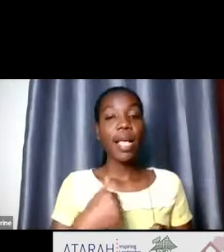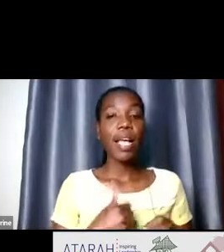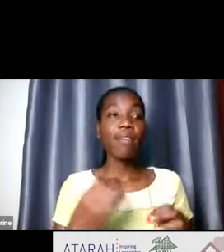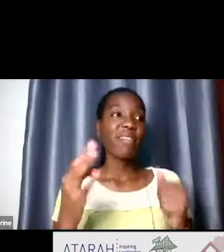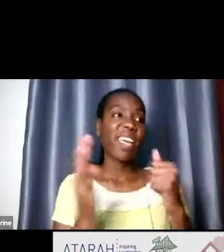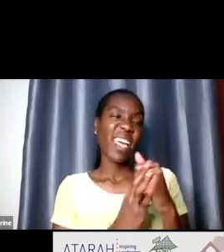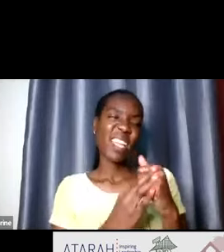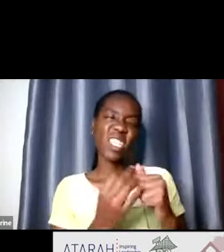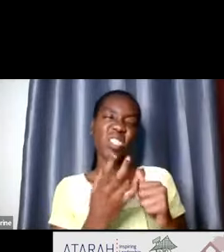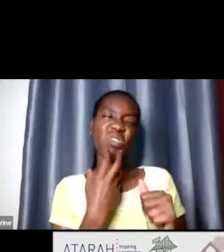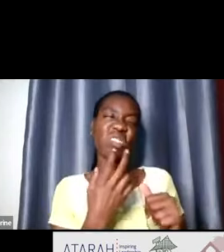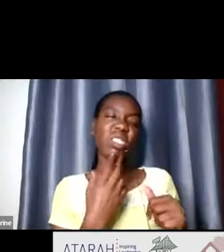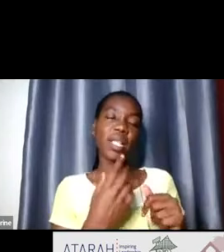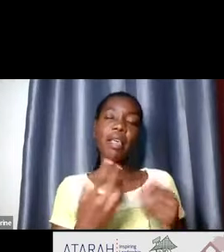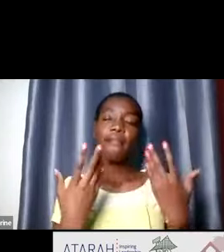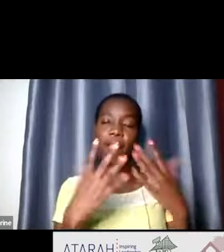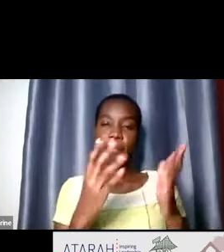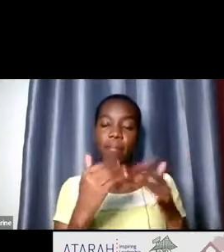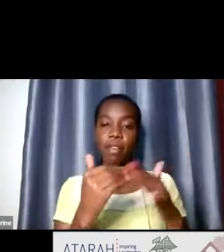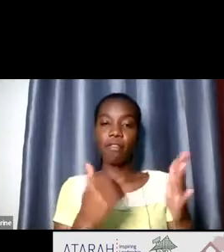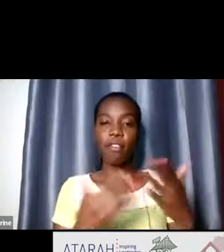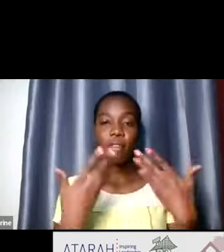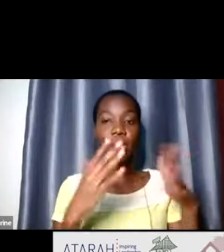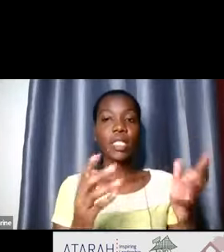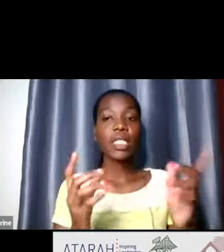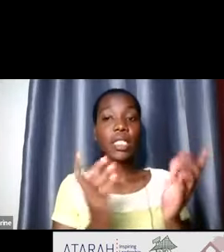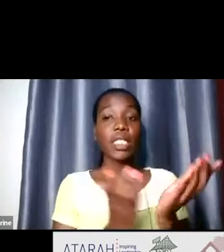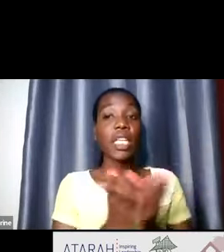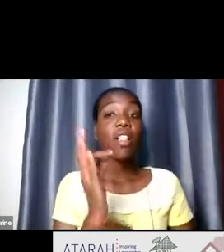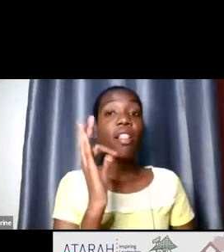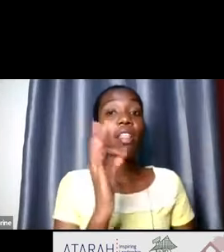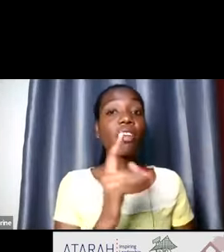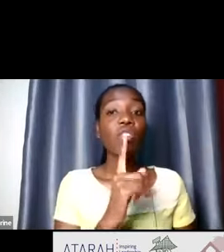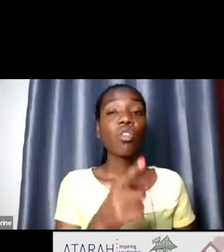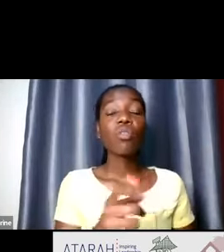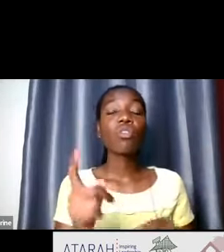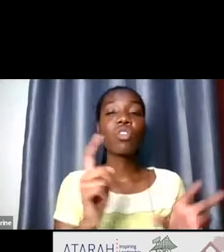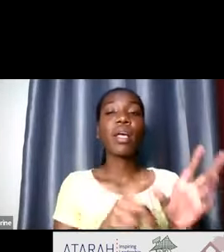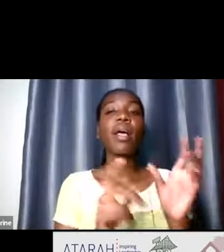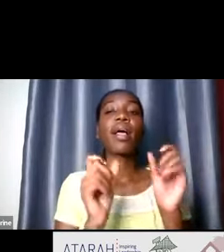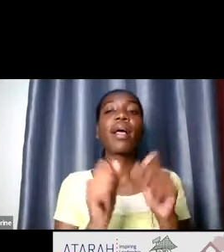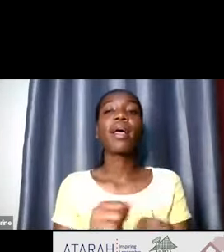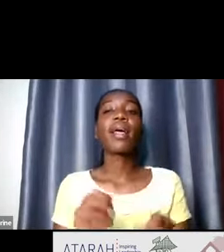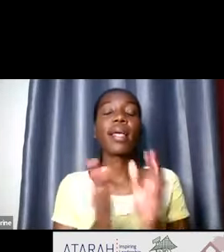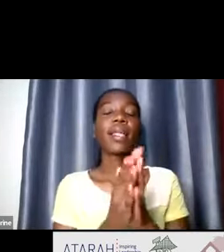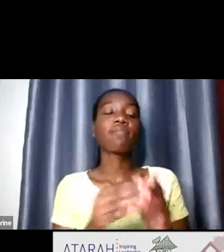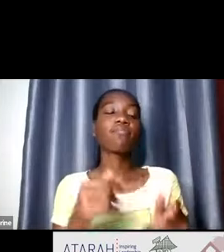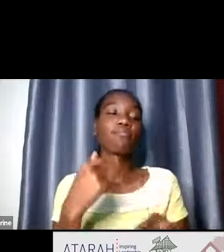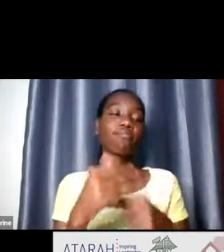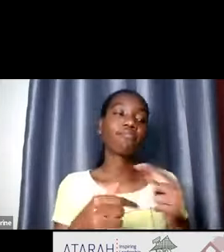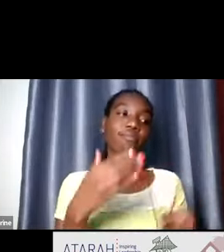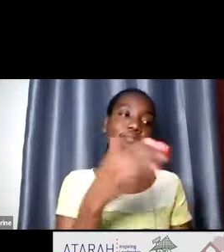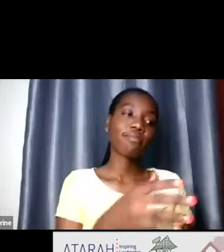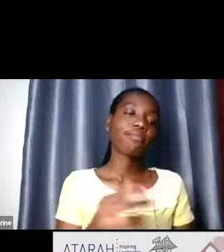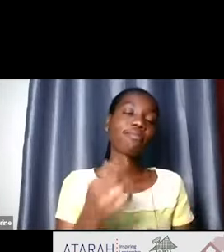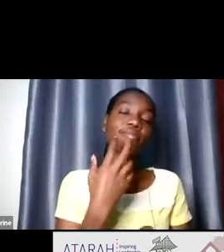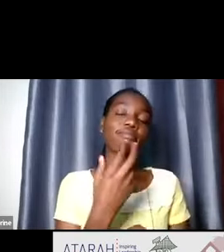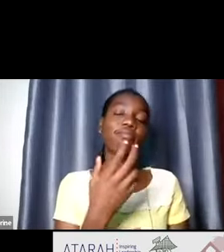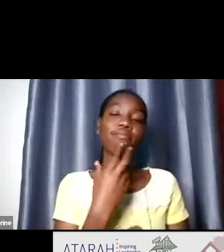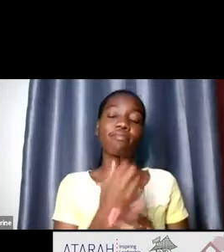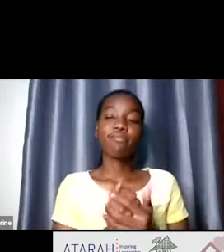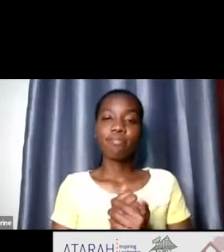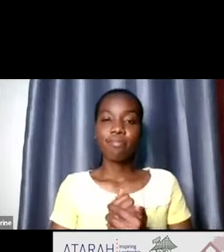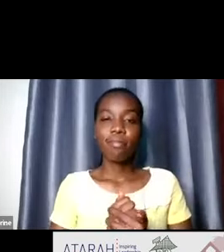go before we end season 3, so it's not too late for you to join us, and keep it here every Tuesday. All right, and